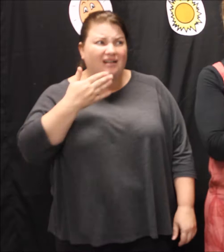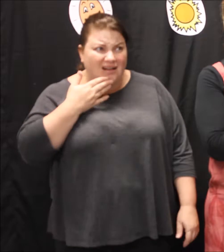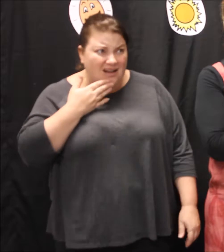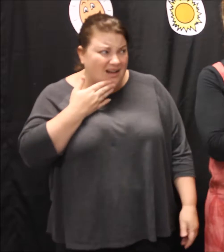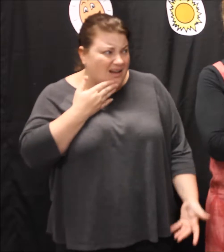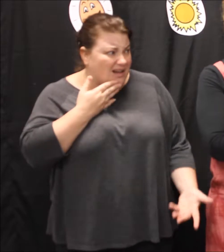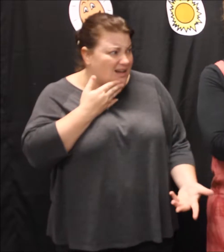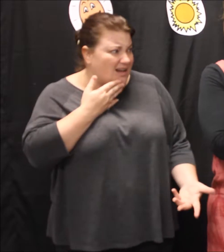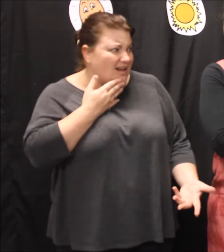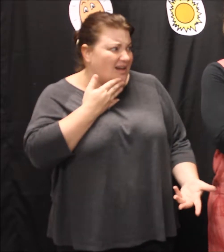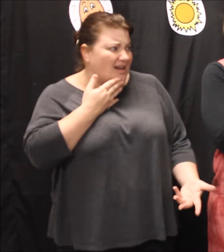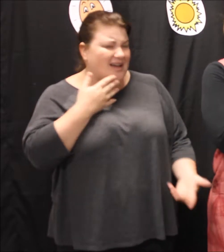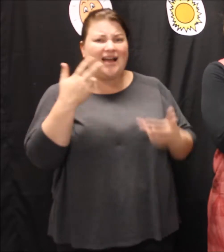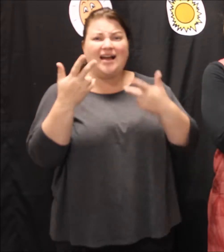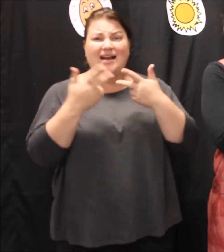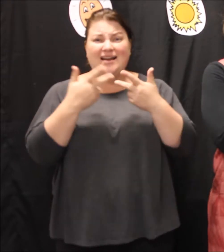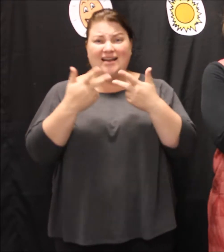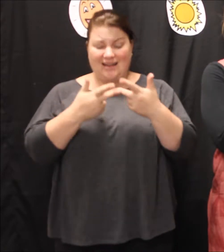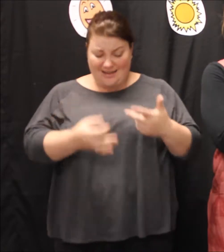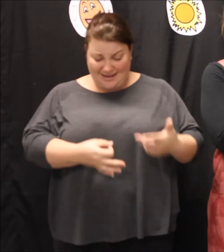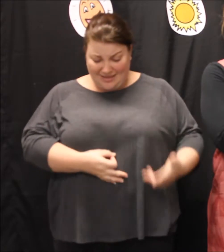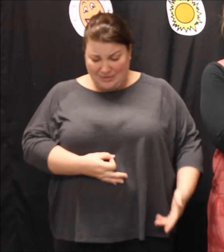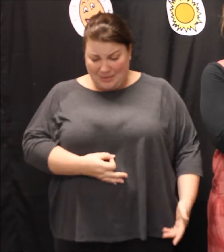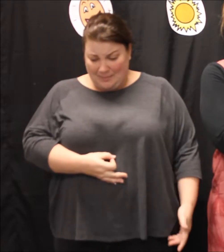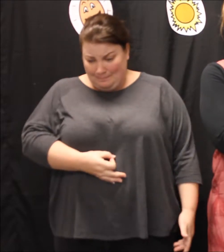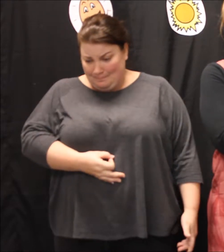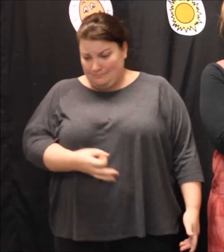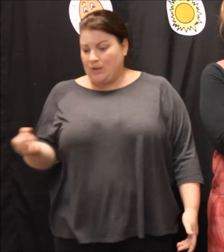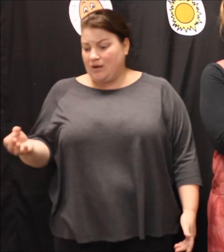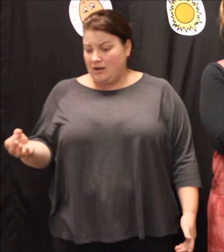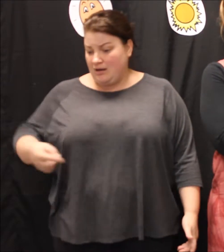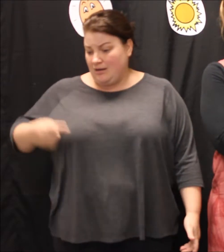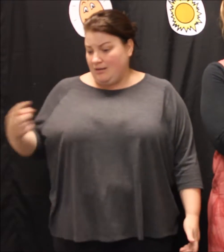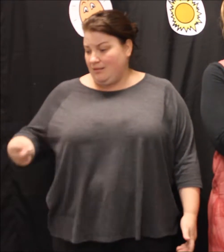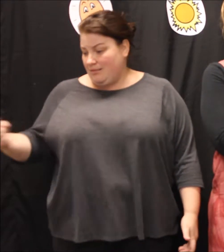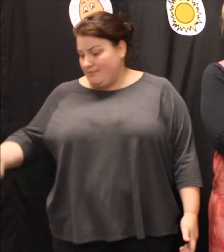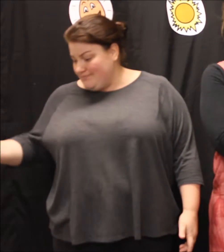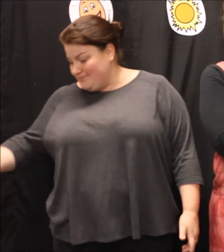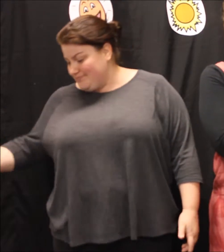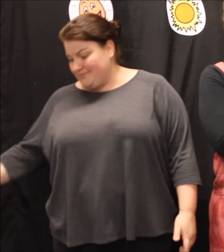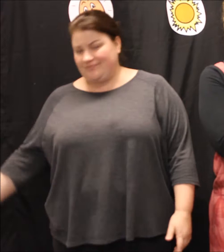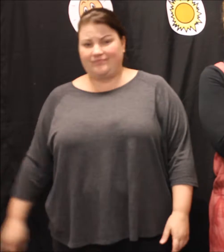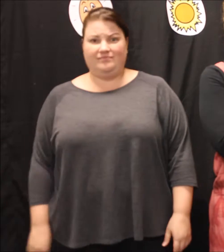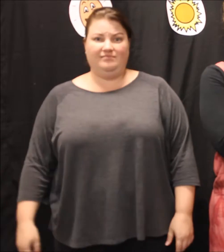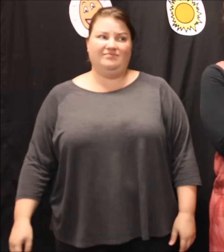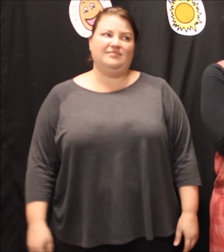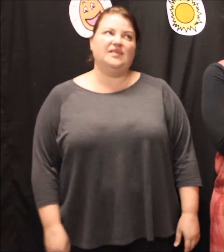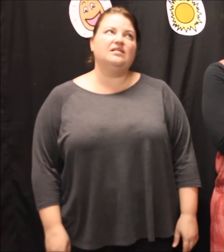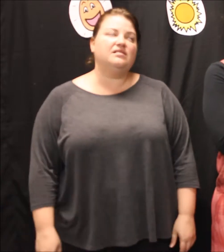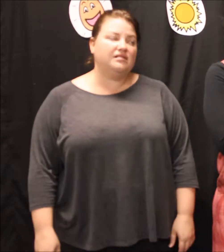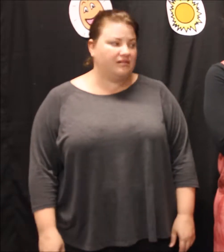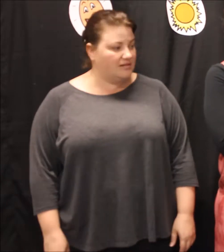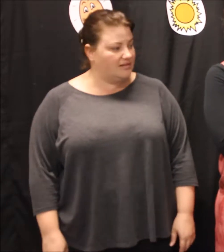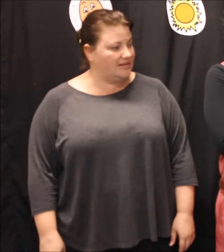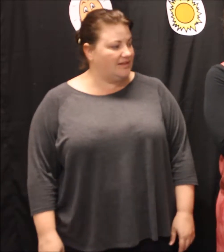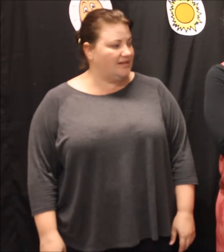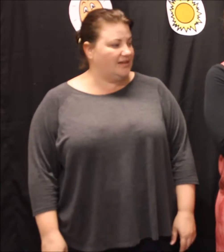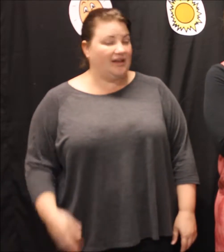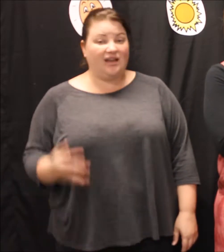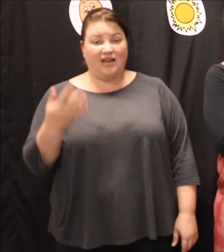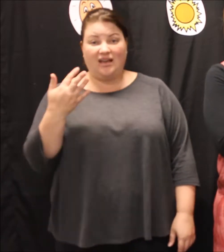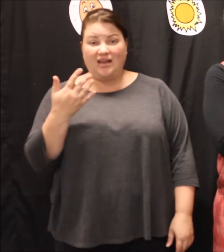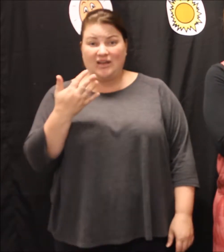Oh no! Another button popped off and rolled away. How